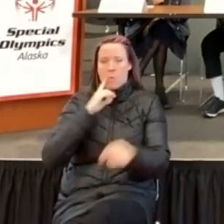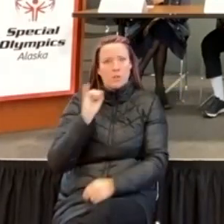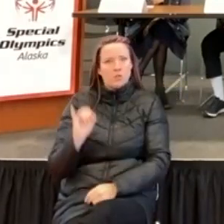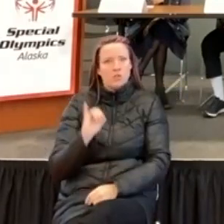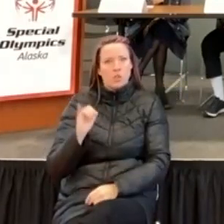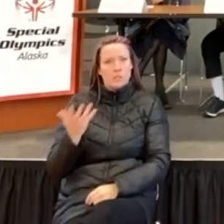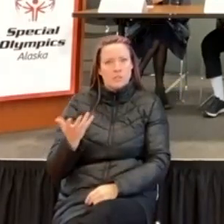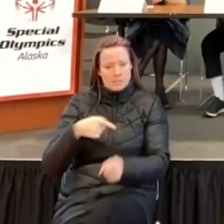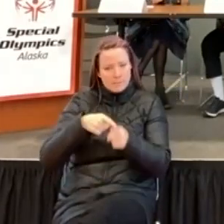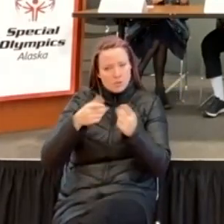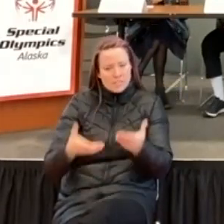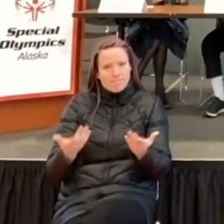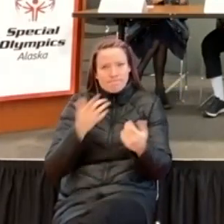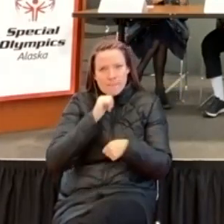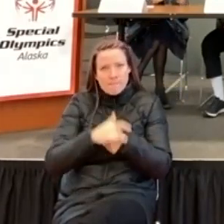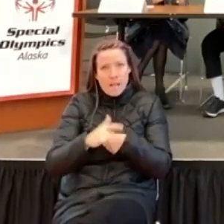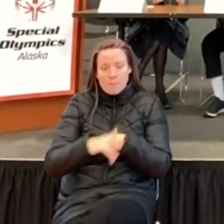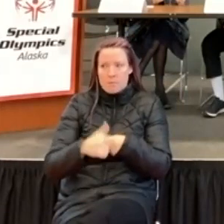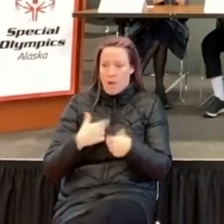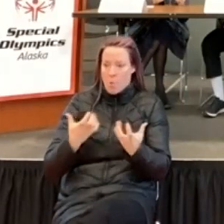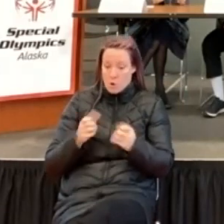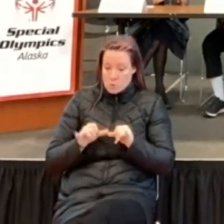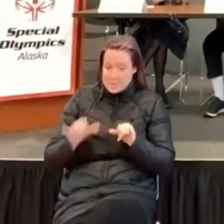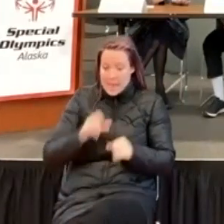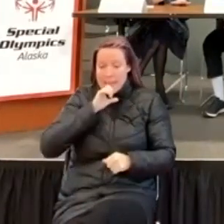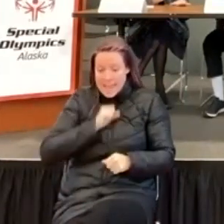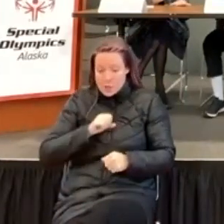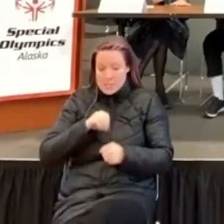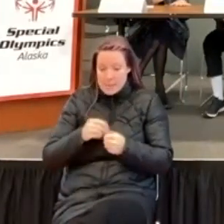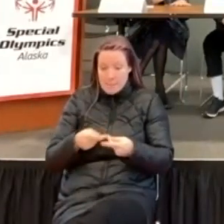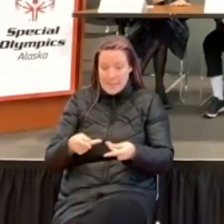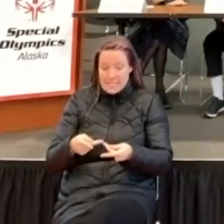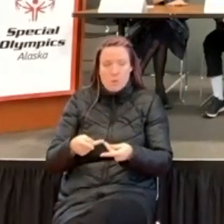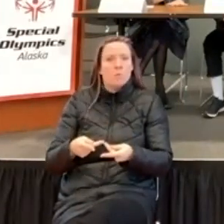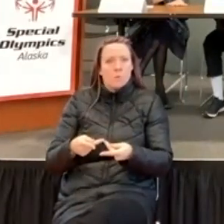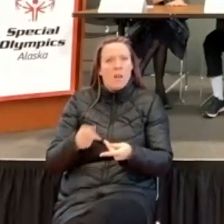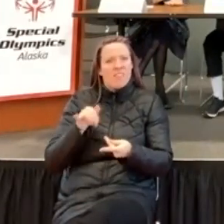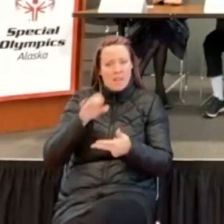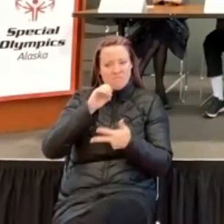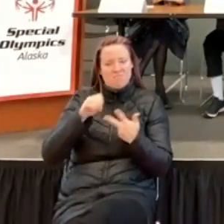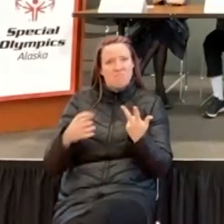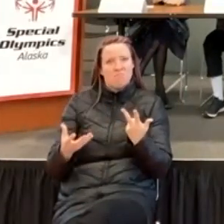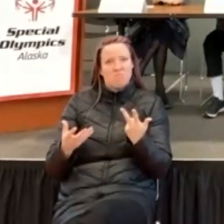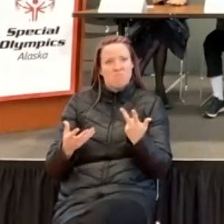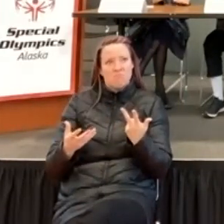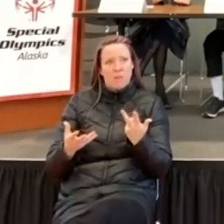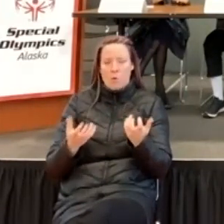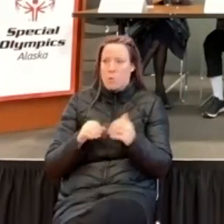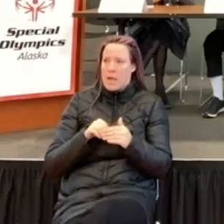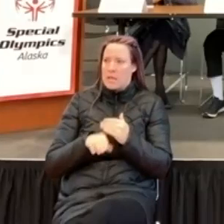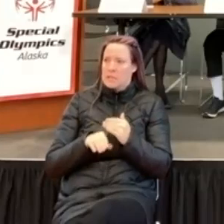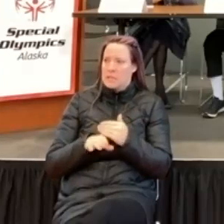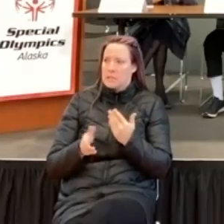if I could have something to help me age in place, it would be something along those lines of being able to have